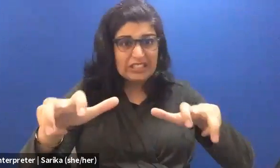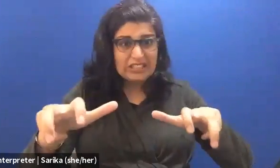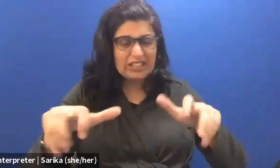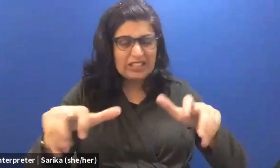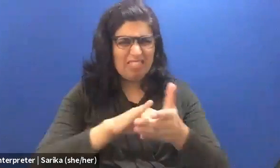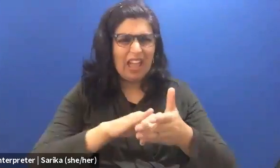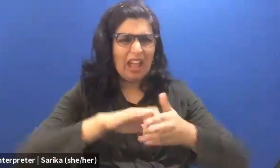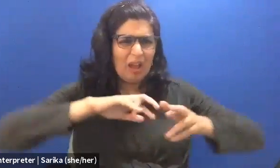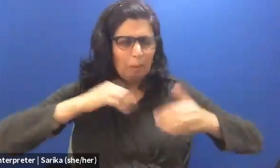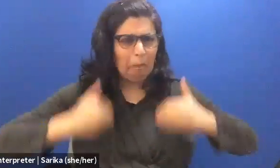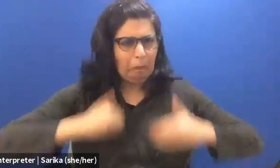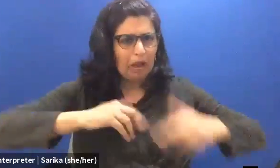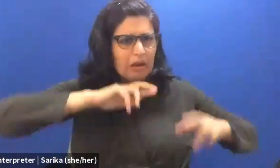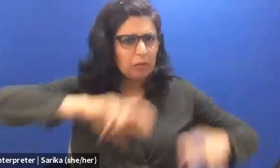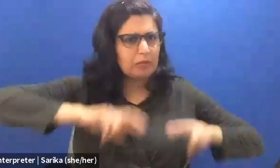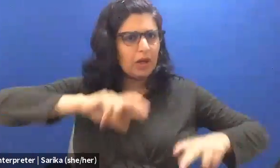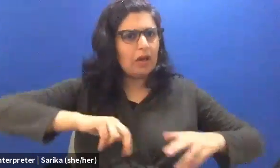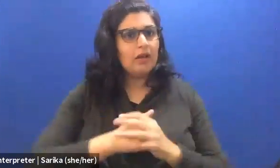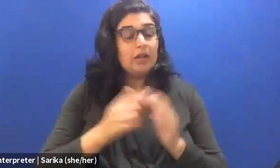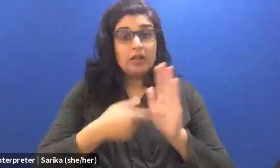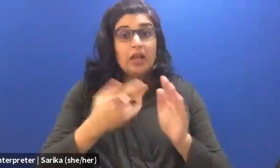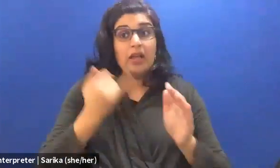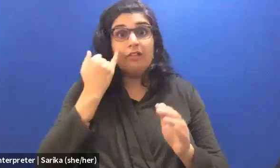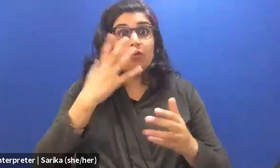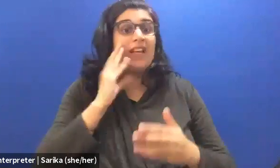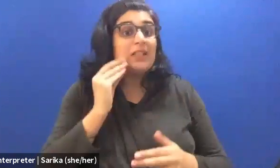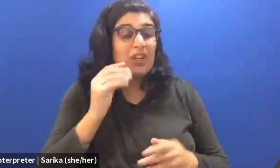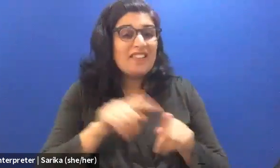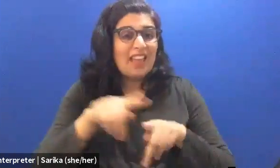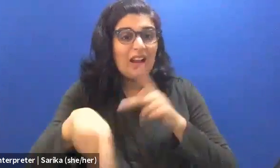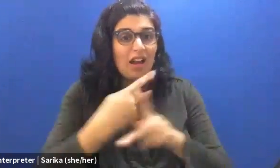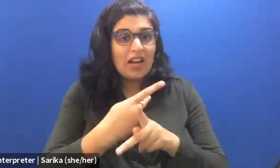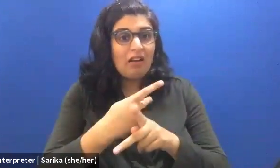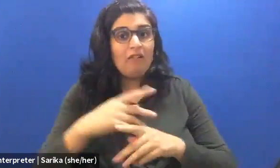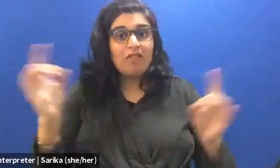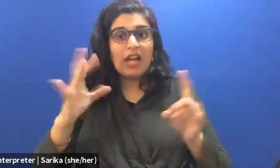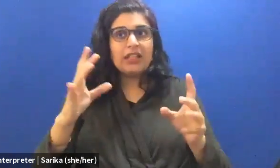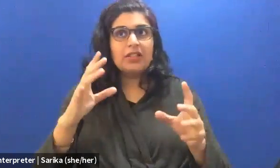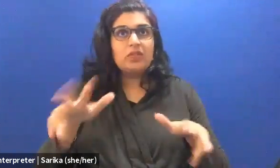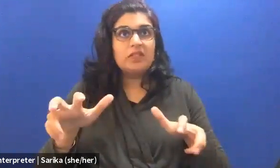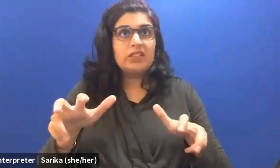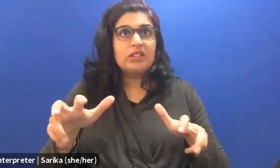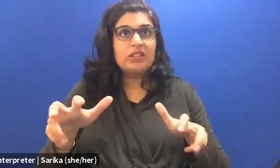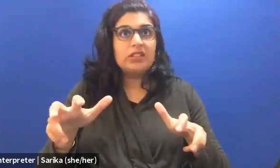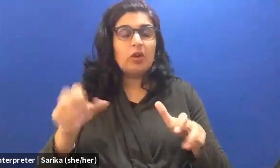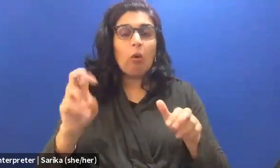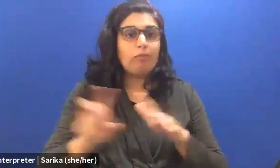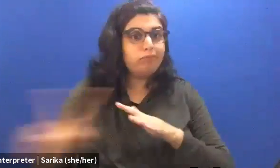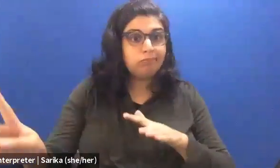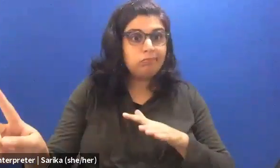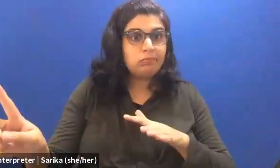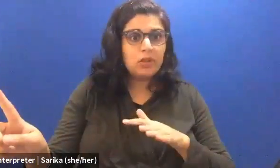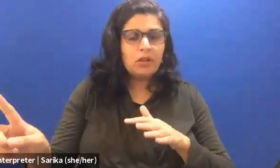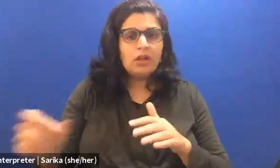similar violence, you just freeze and do nothing, right? Or you want to run the other way. So it's not